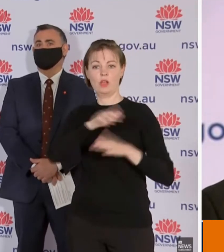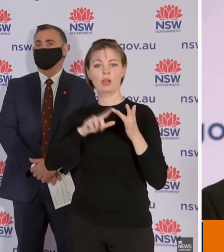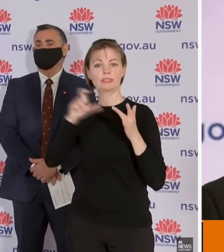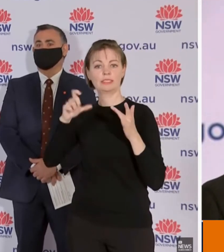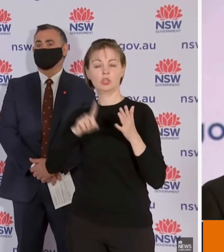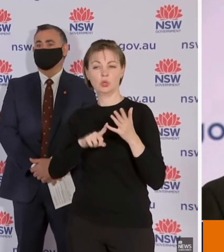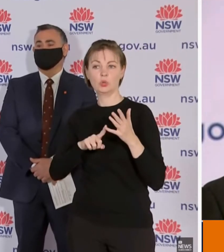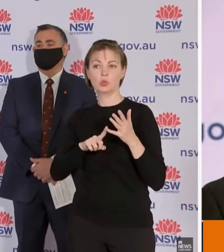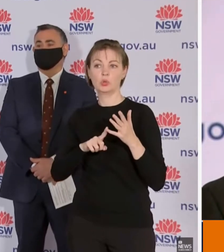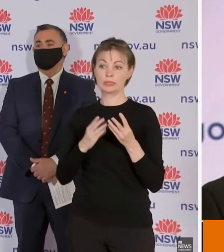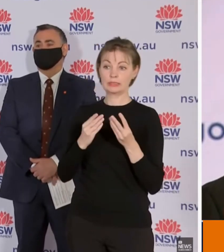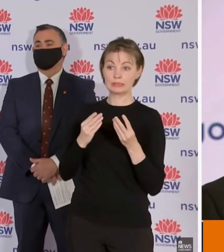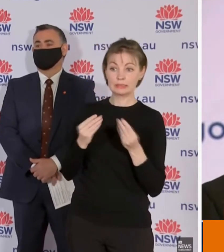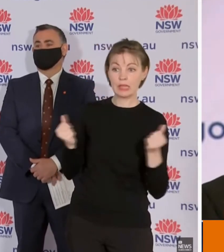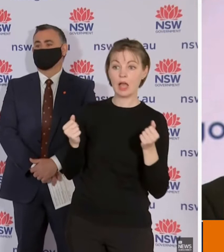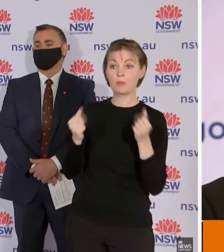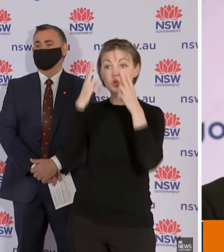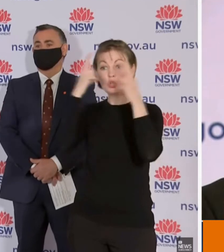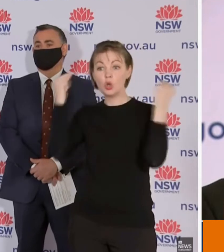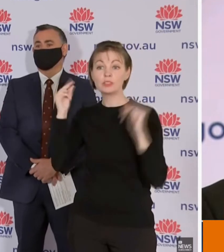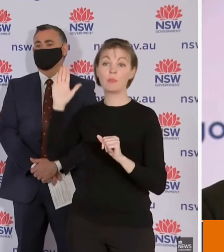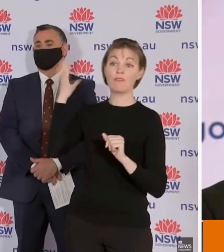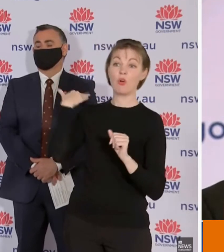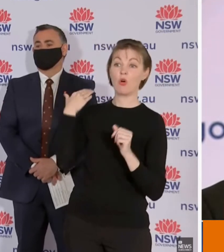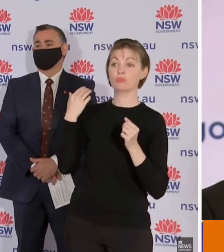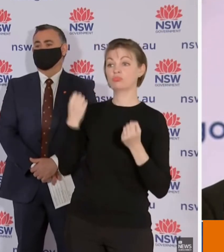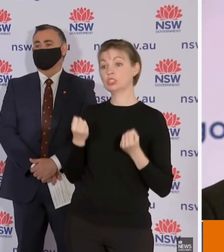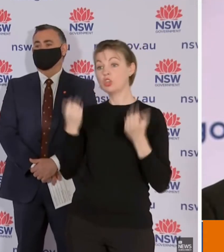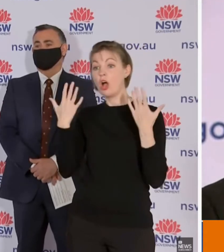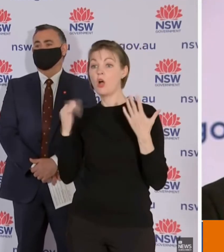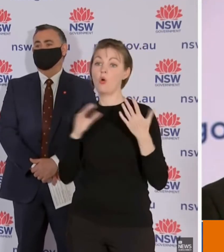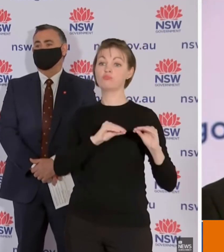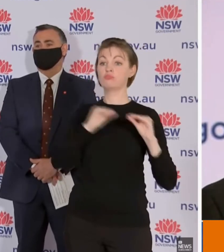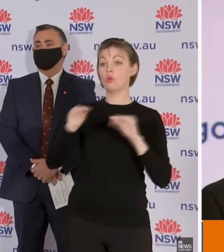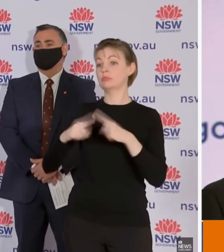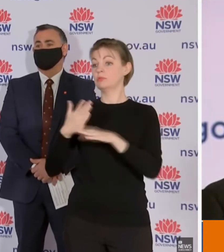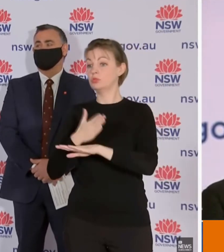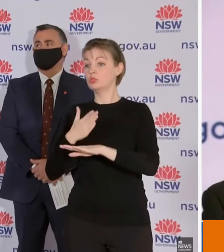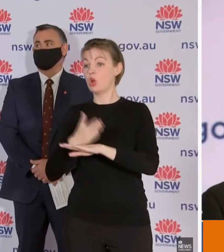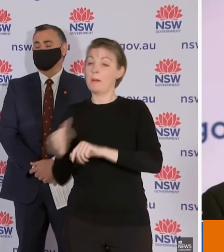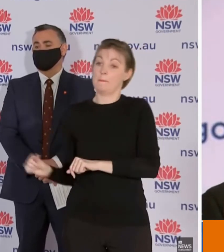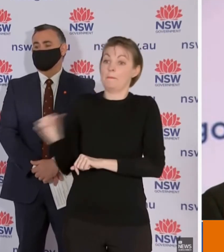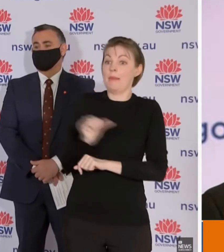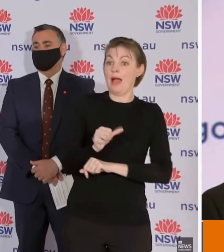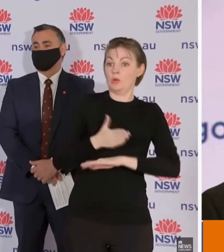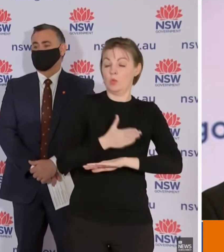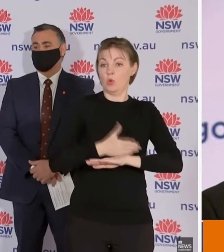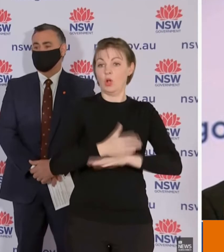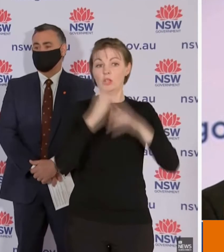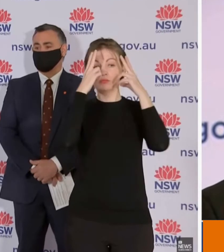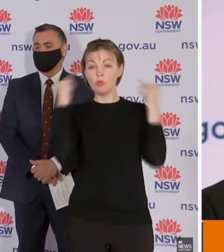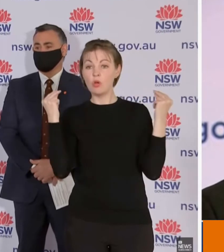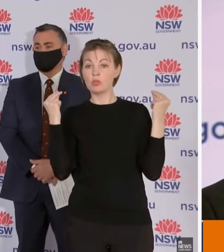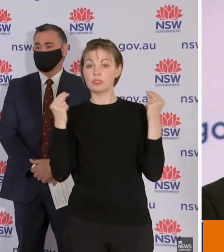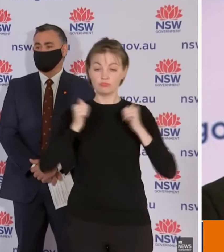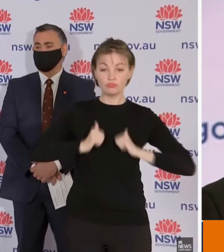number of nurses both coming back into the profession, but also those in other parts of the hospital and being trained up to